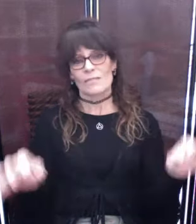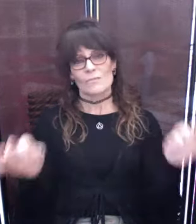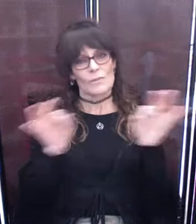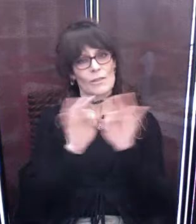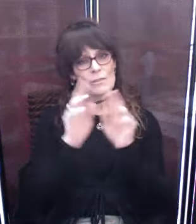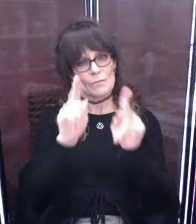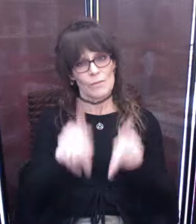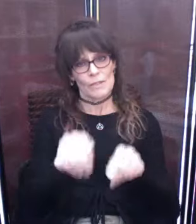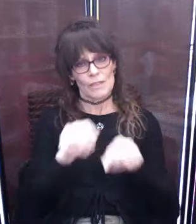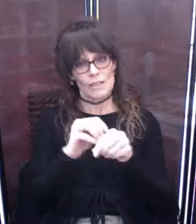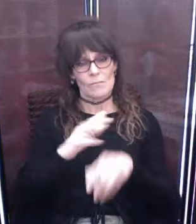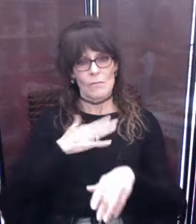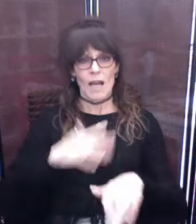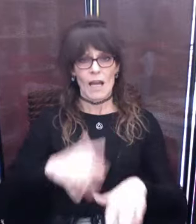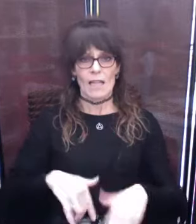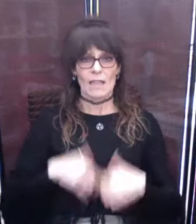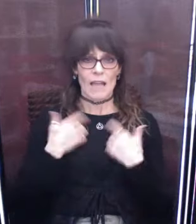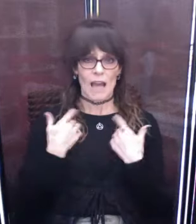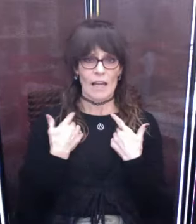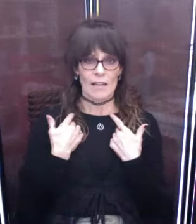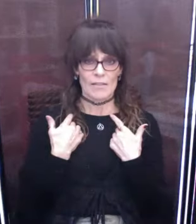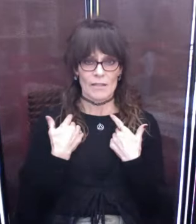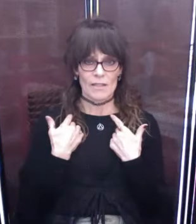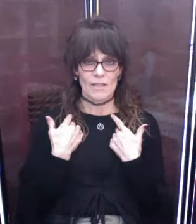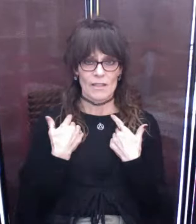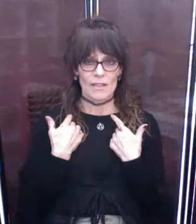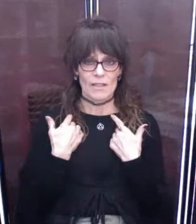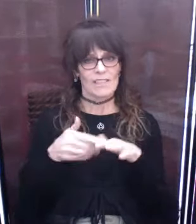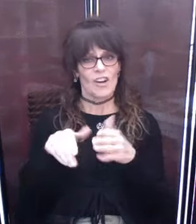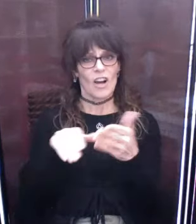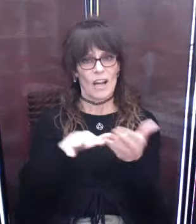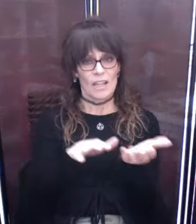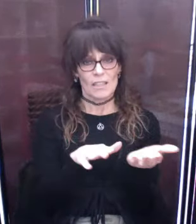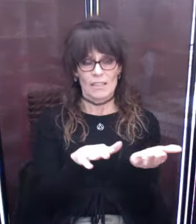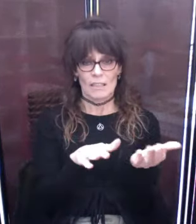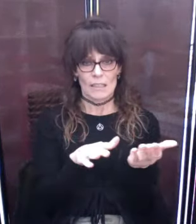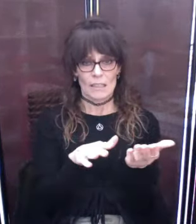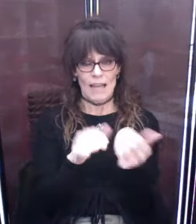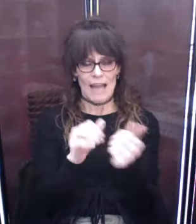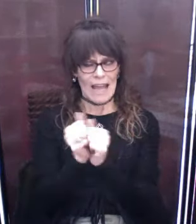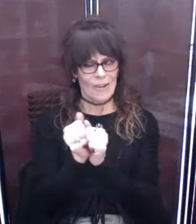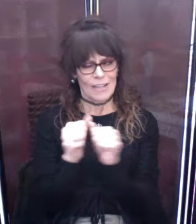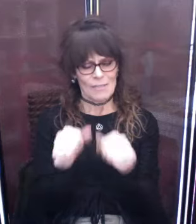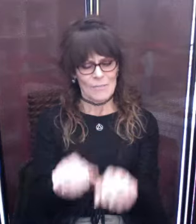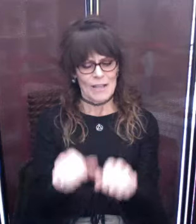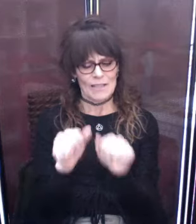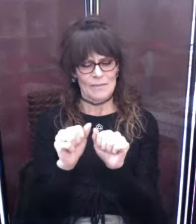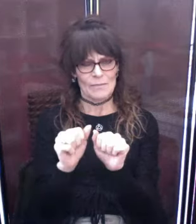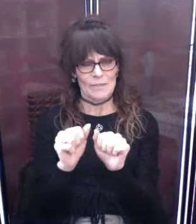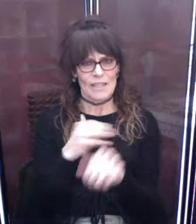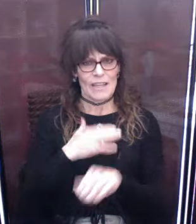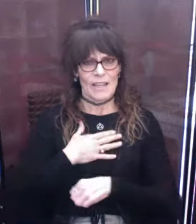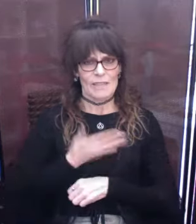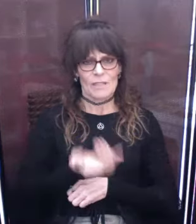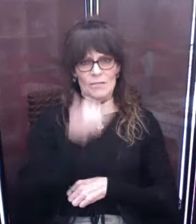life, and he's already gone. How can I possibly make amends to him? That look